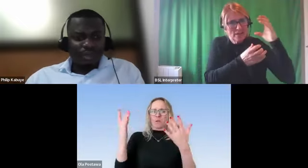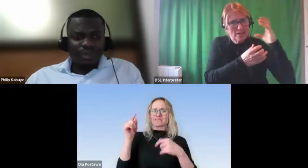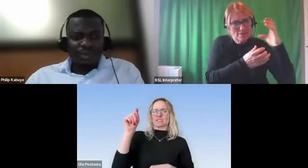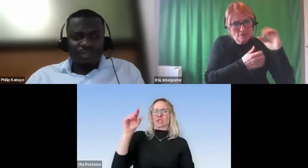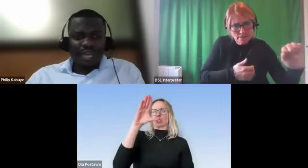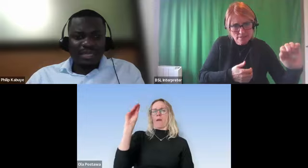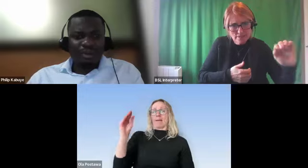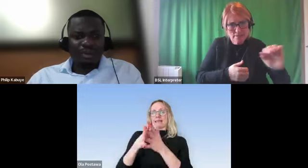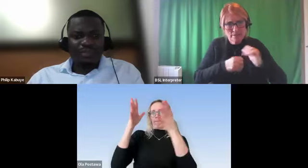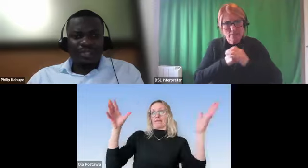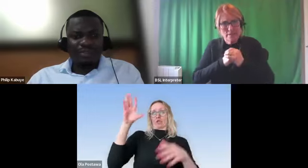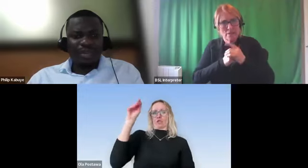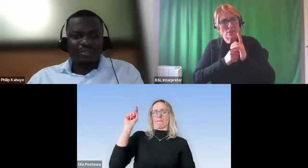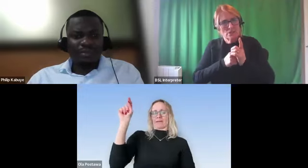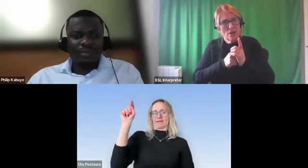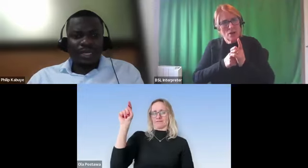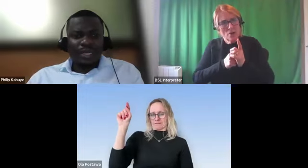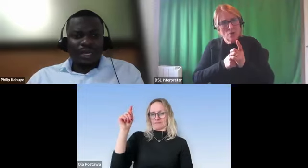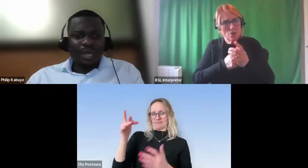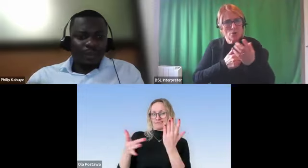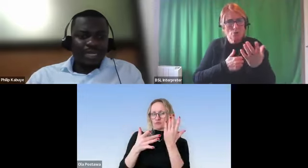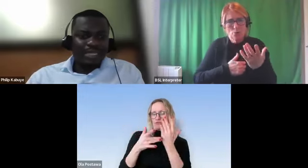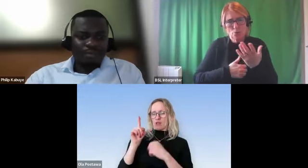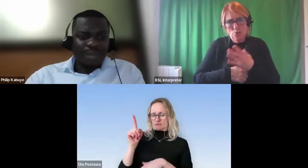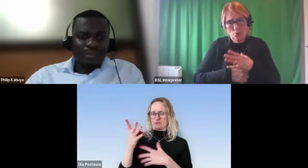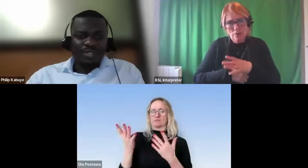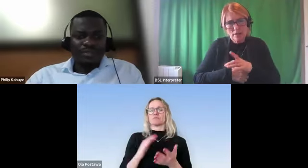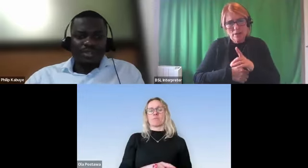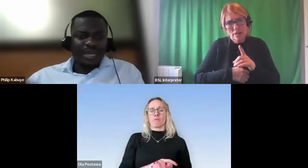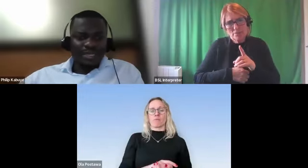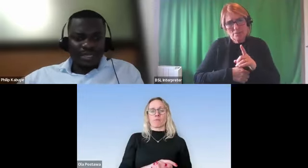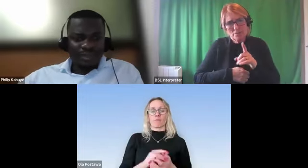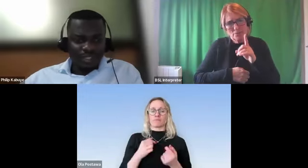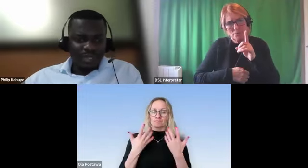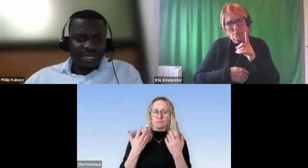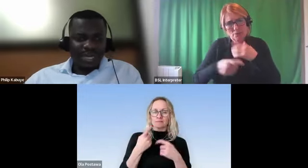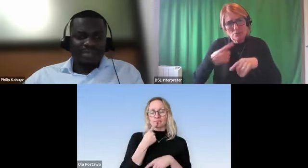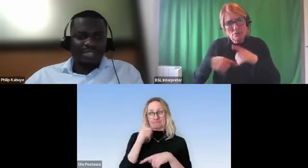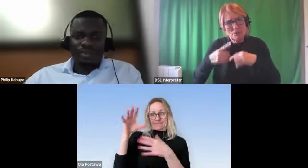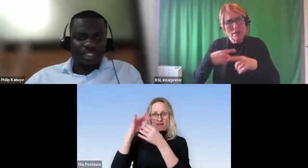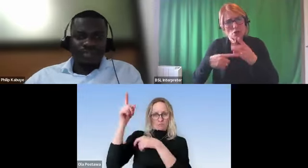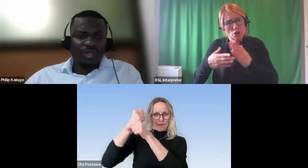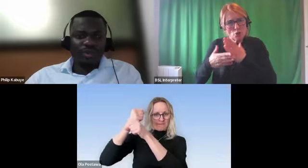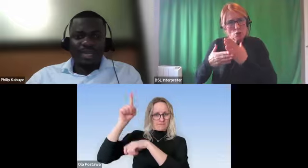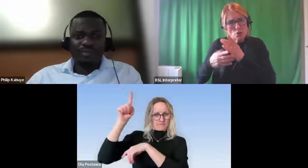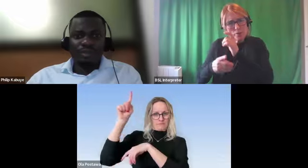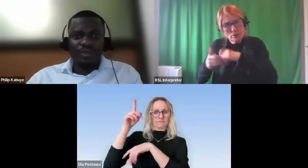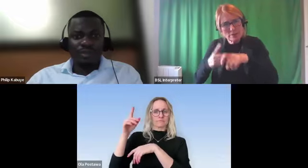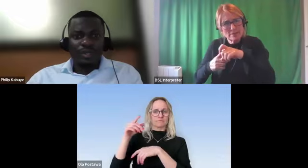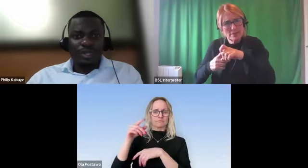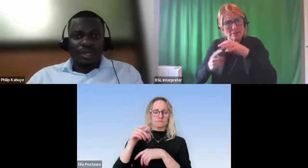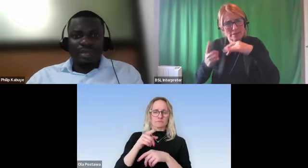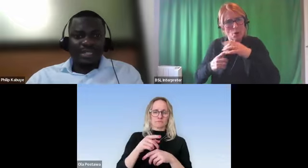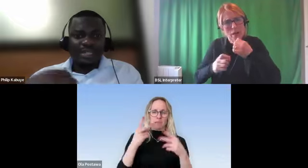For example, Oxfam Novib has a Power to Voices platform where loyalty is back to civil society to ensure that activists continue doing what they have to